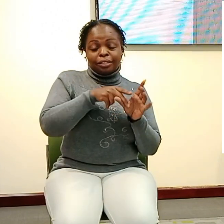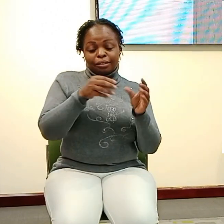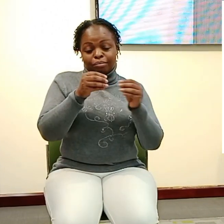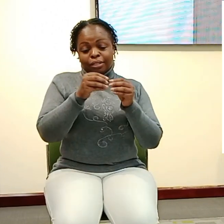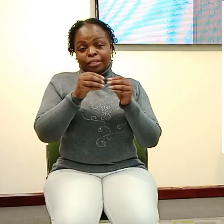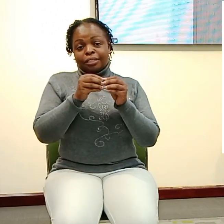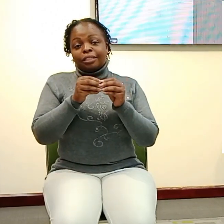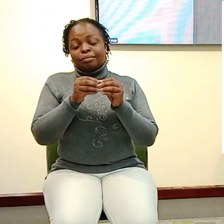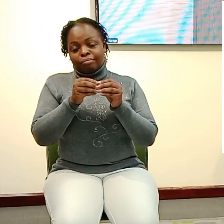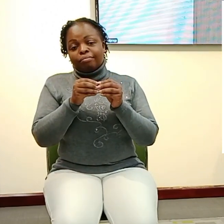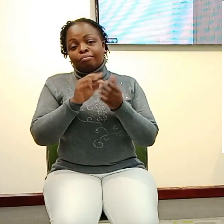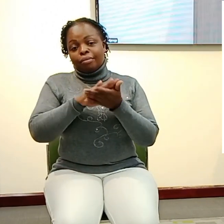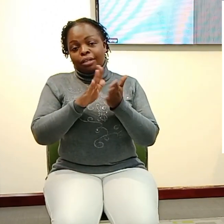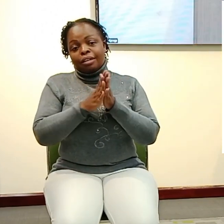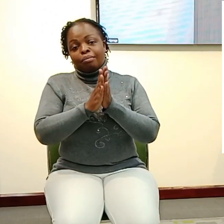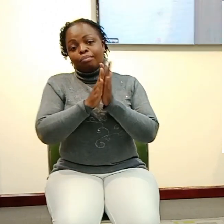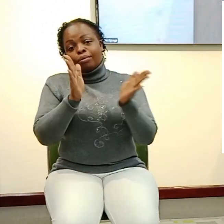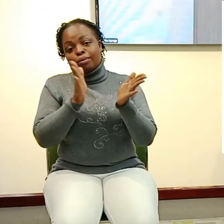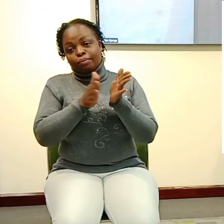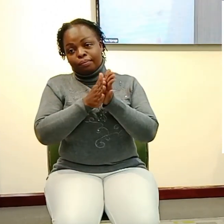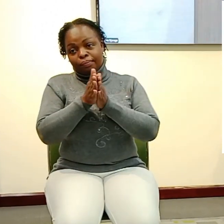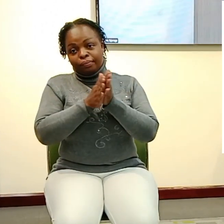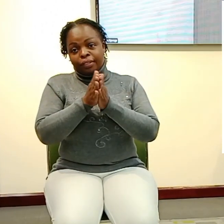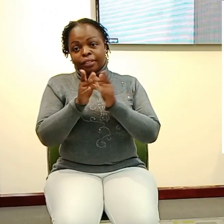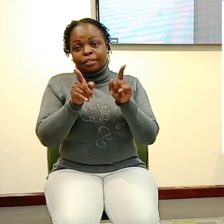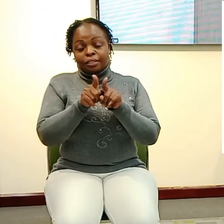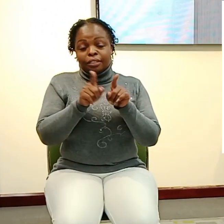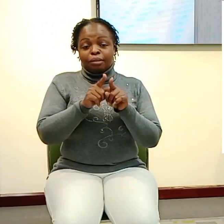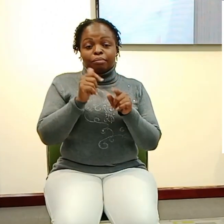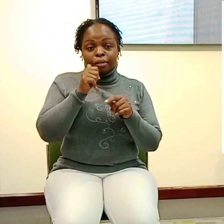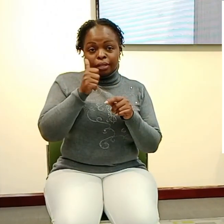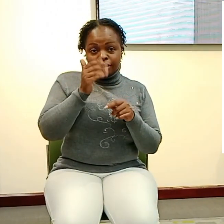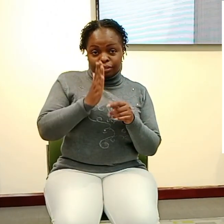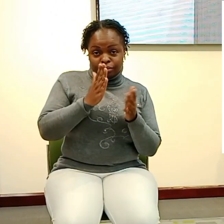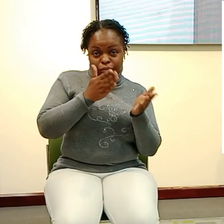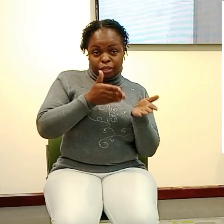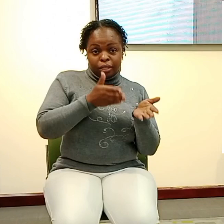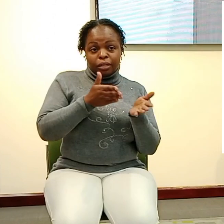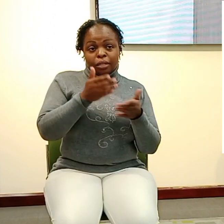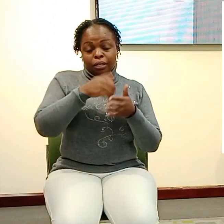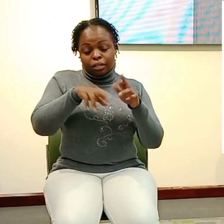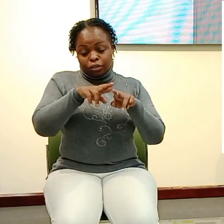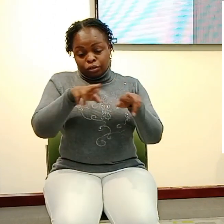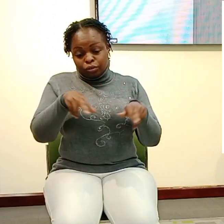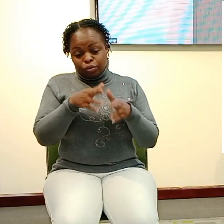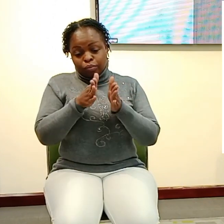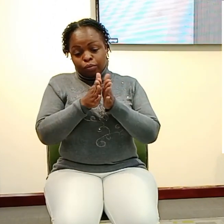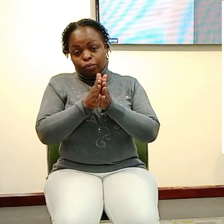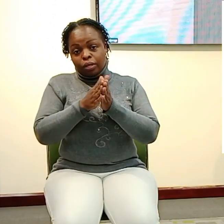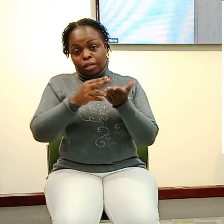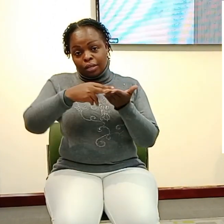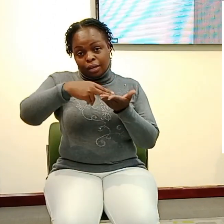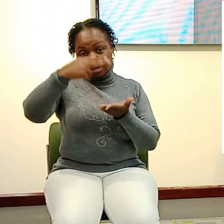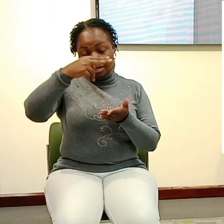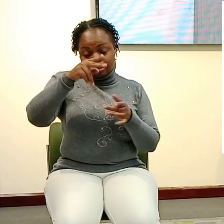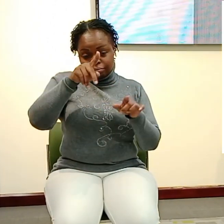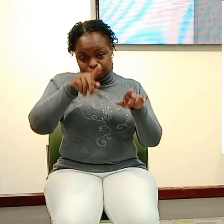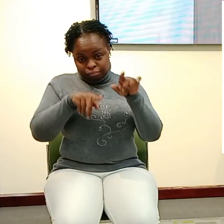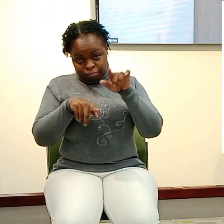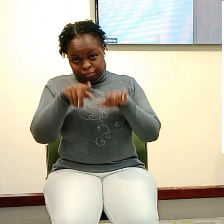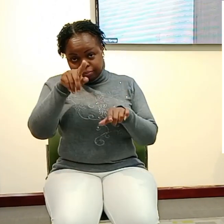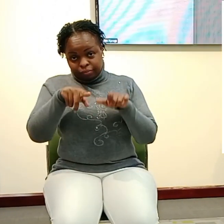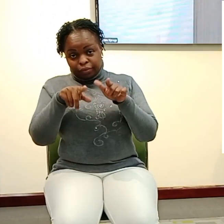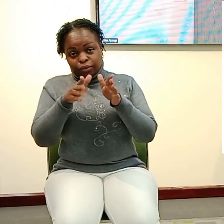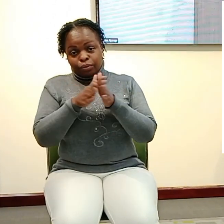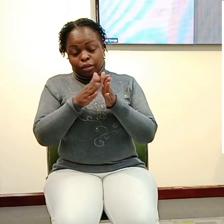more interesting. And it's really a pleasure to be in a room with such dynamic and committed women leaders.